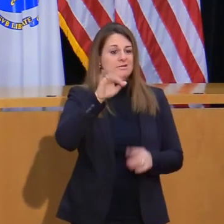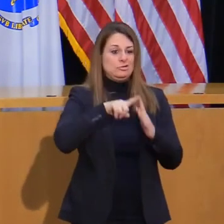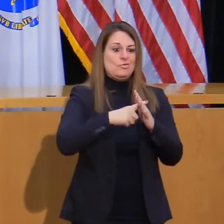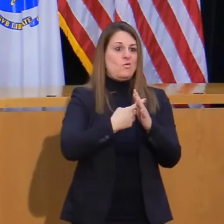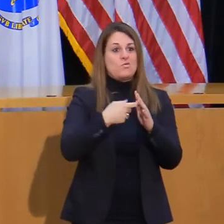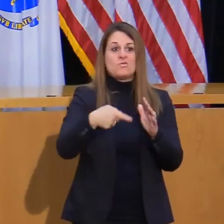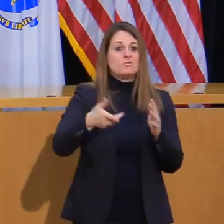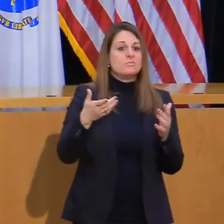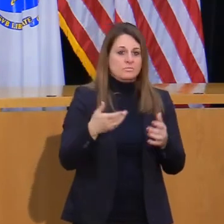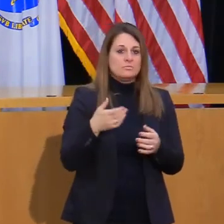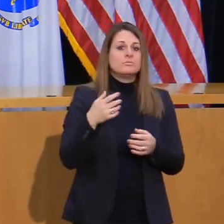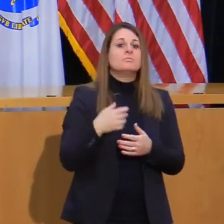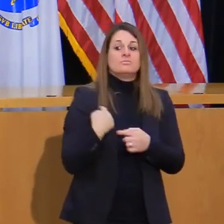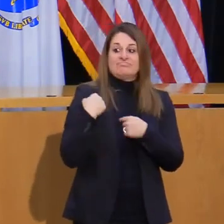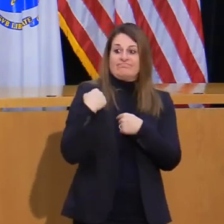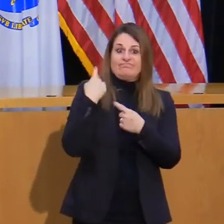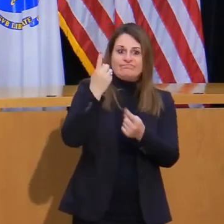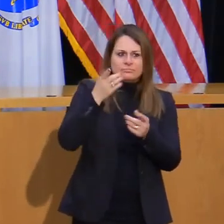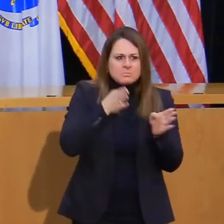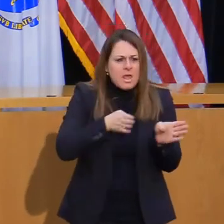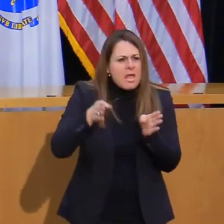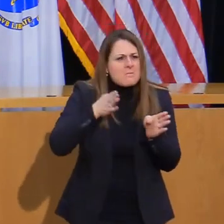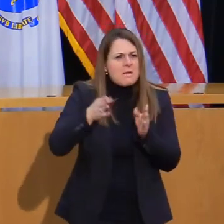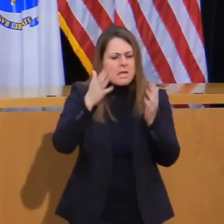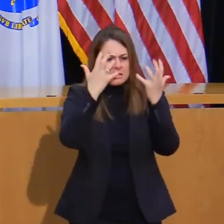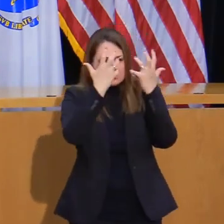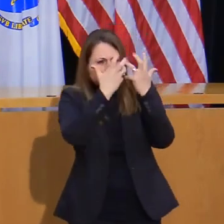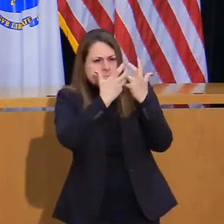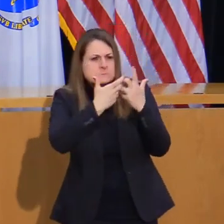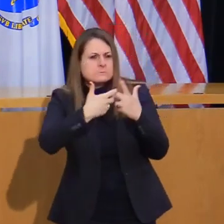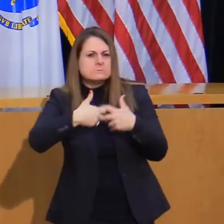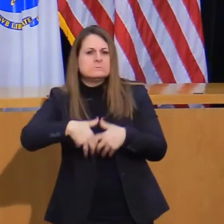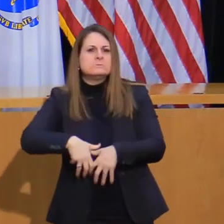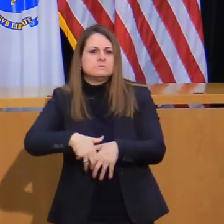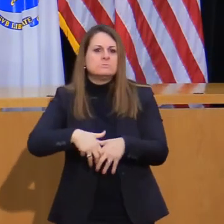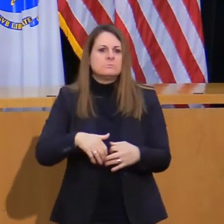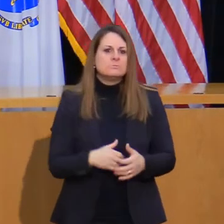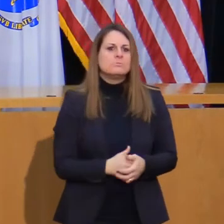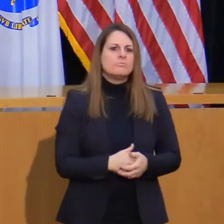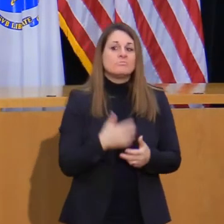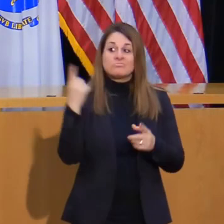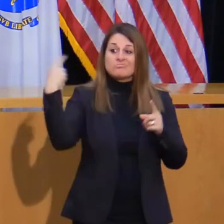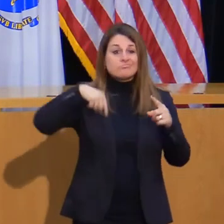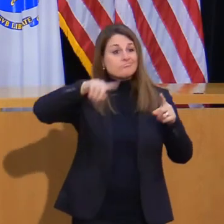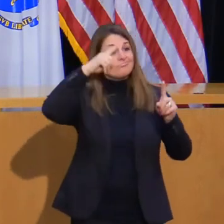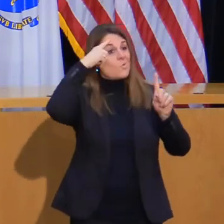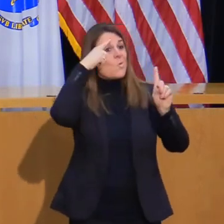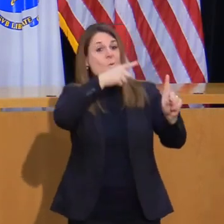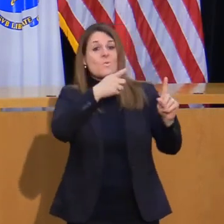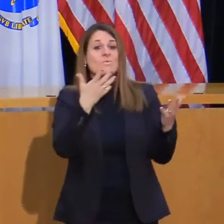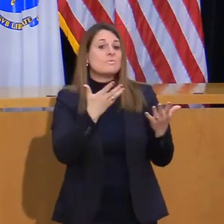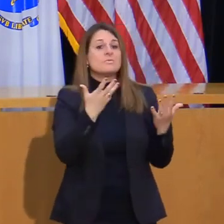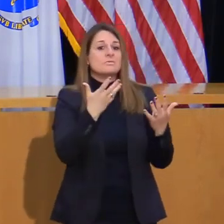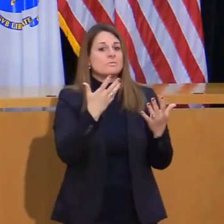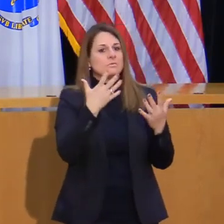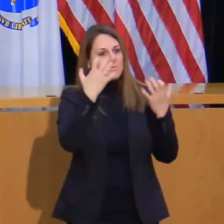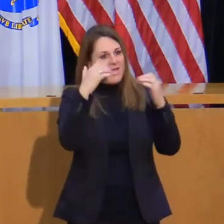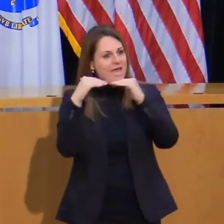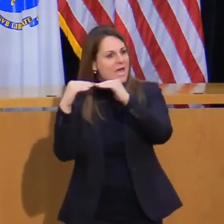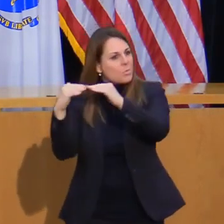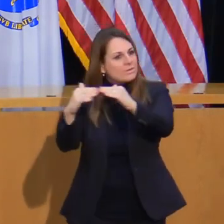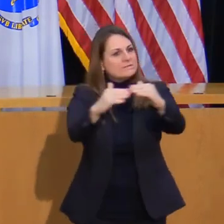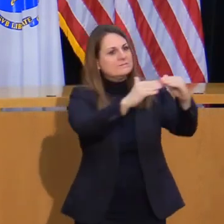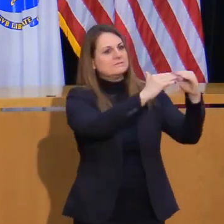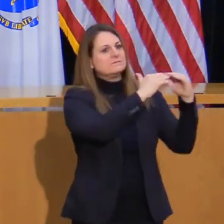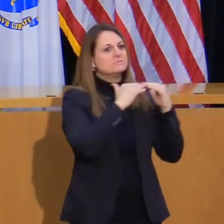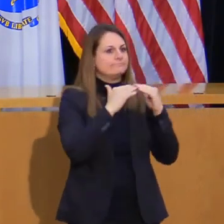past month or so. The program holds true to our core commitment to effective and equitable distribution of vaccine. We